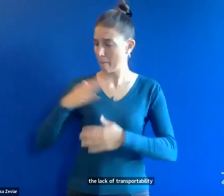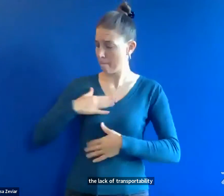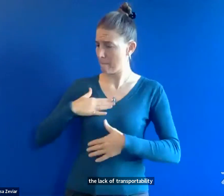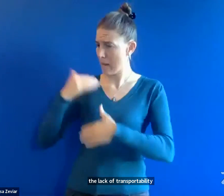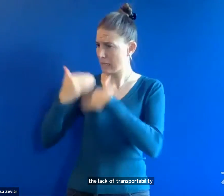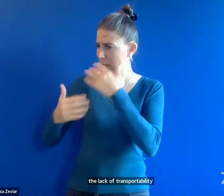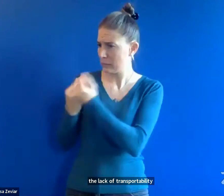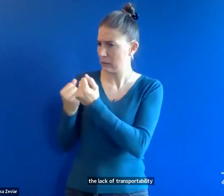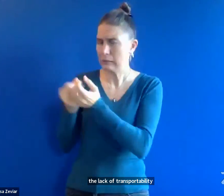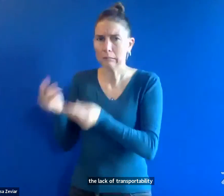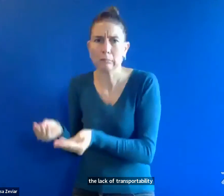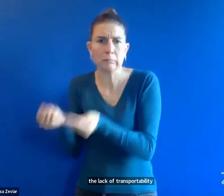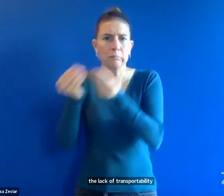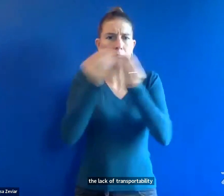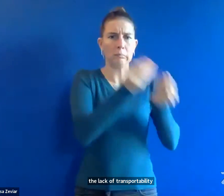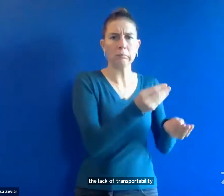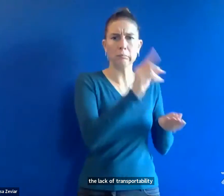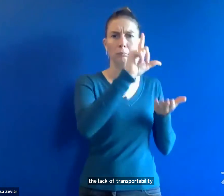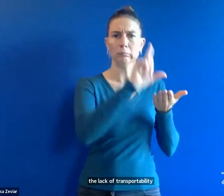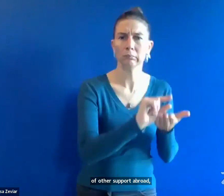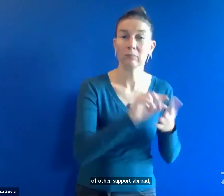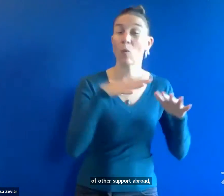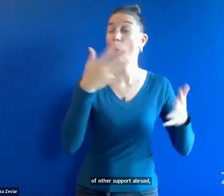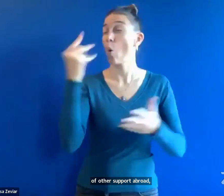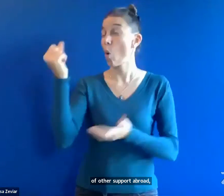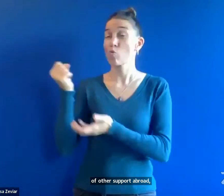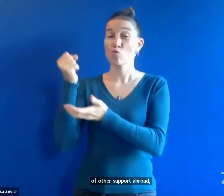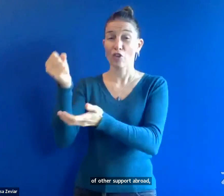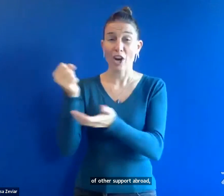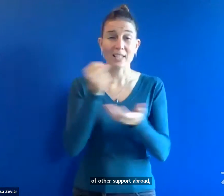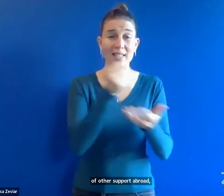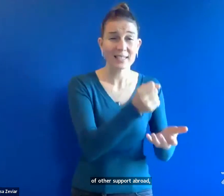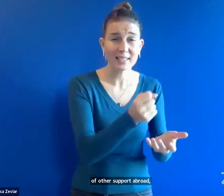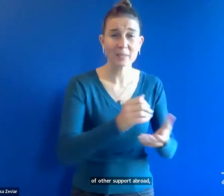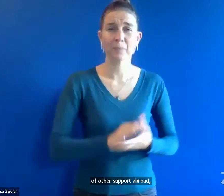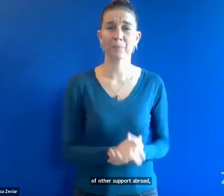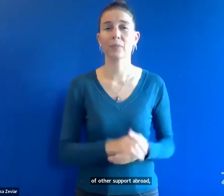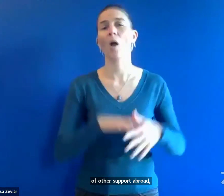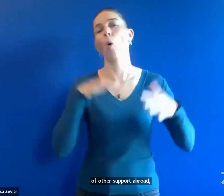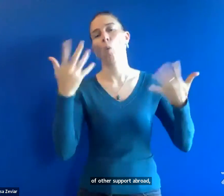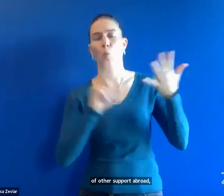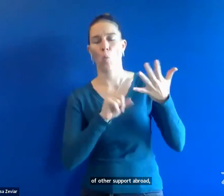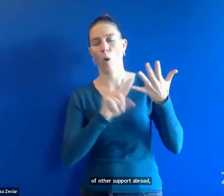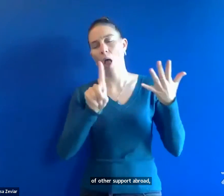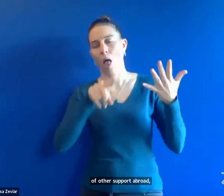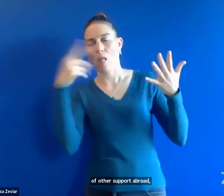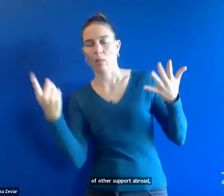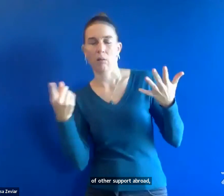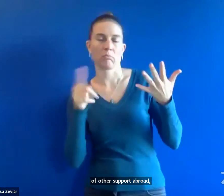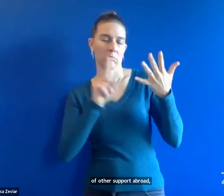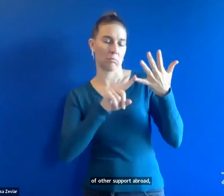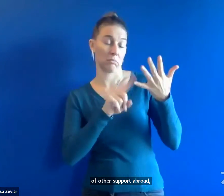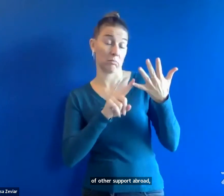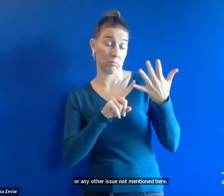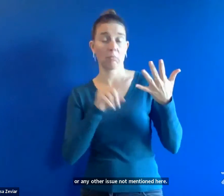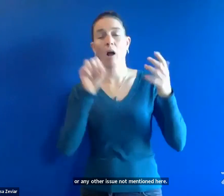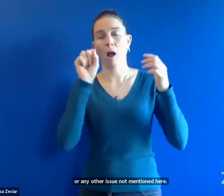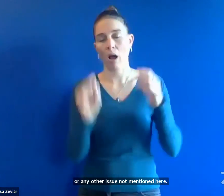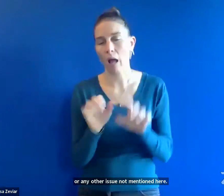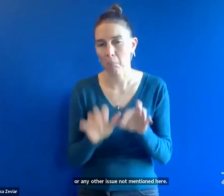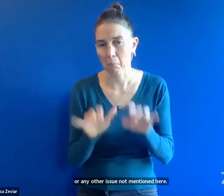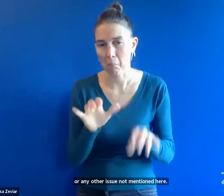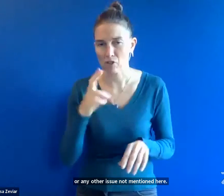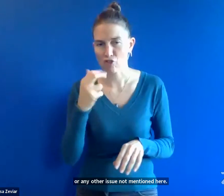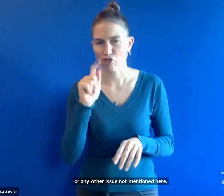issue that is not mentioned here. And then you can type this into the chat. So let's see what results